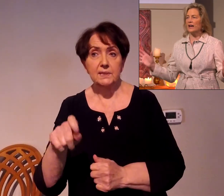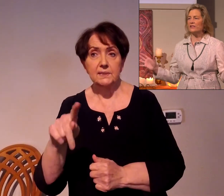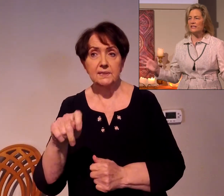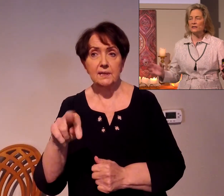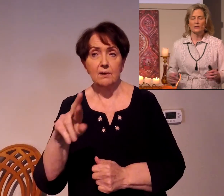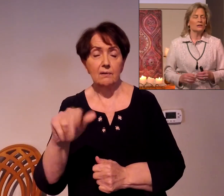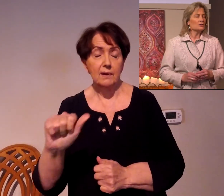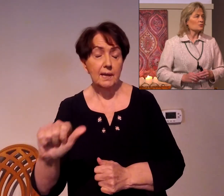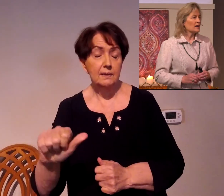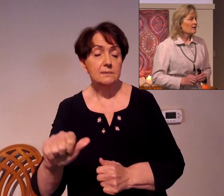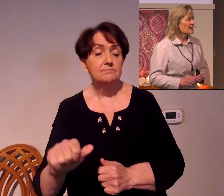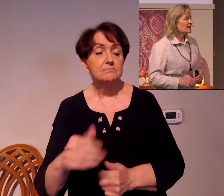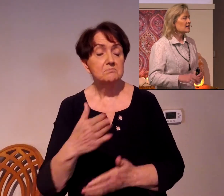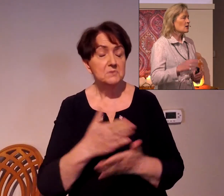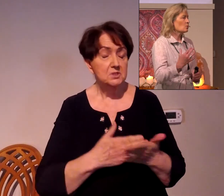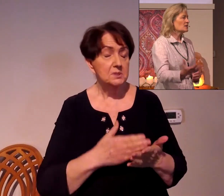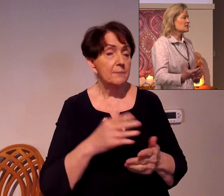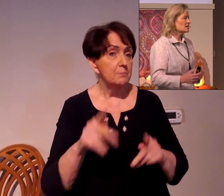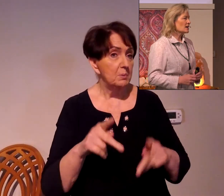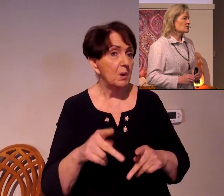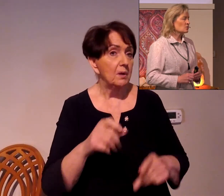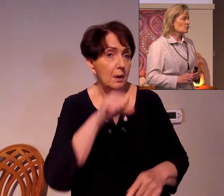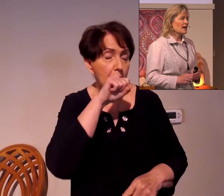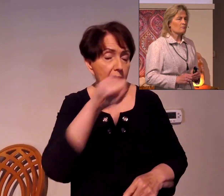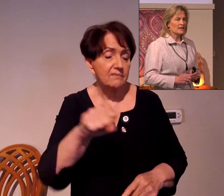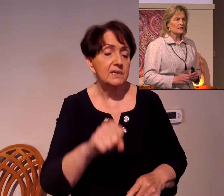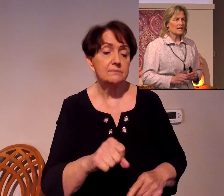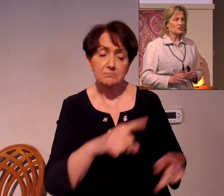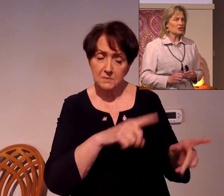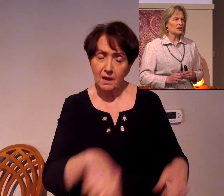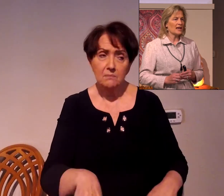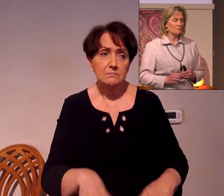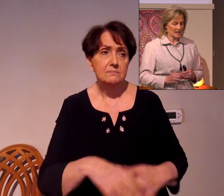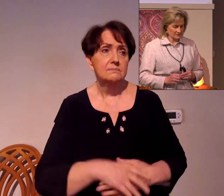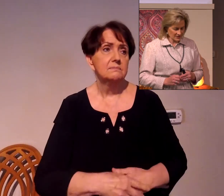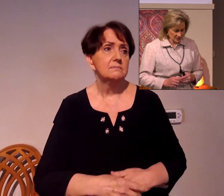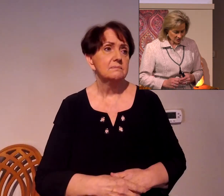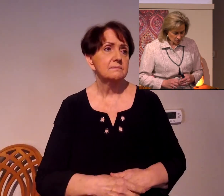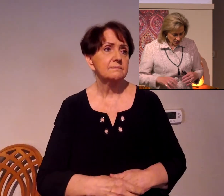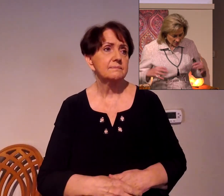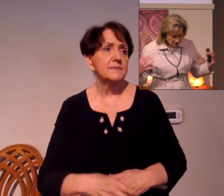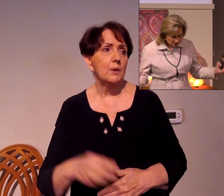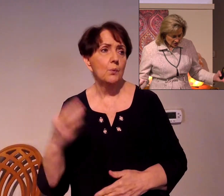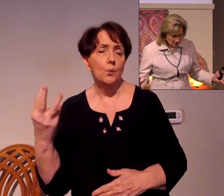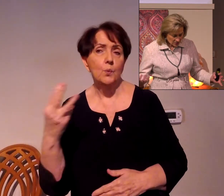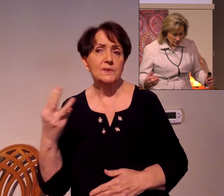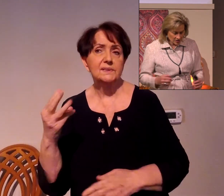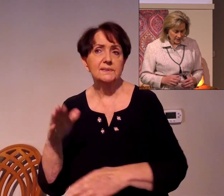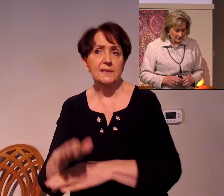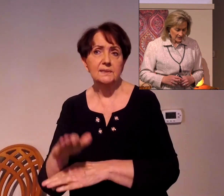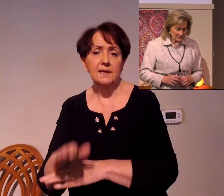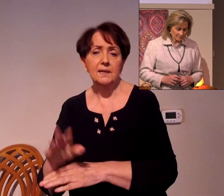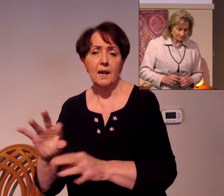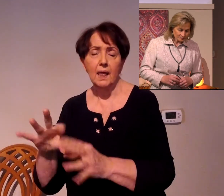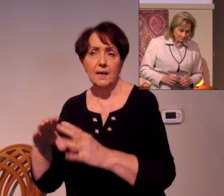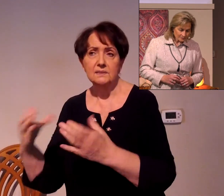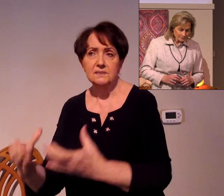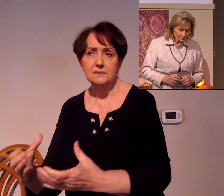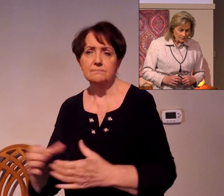have are loving it. So we have that. And on Wednesday nights when we have meditation and metaphysics, we're going to continue to talk about